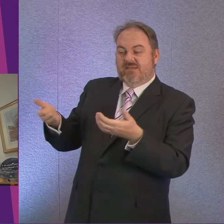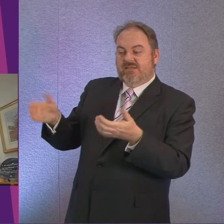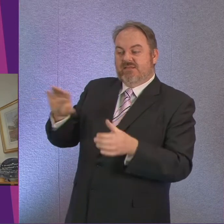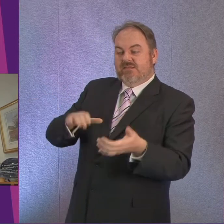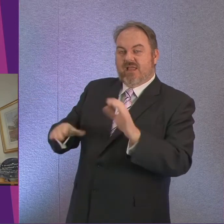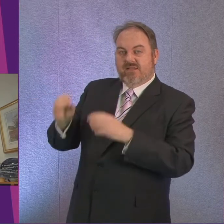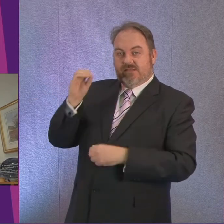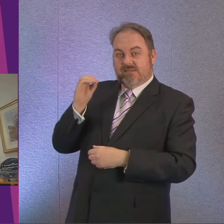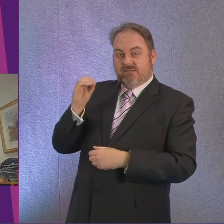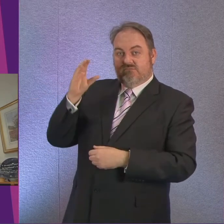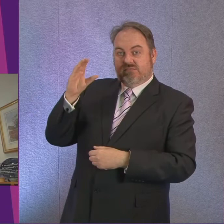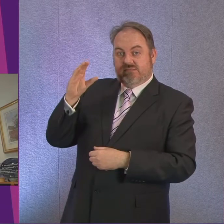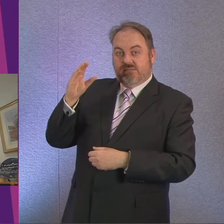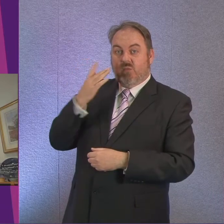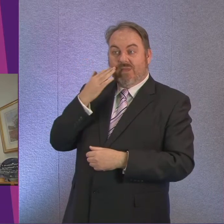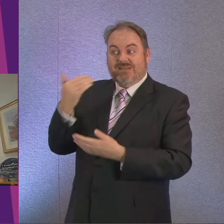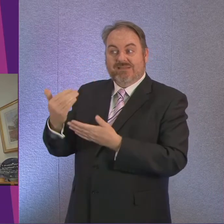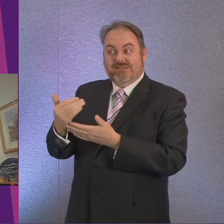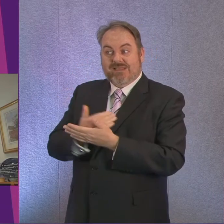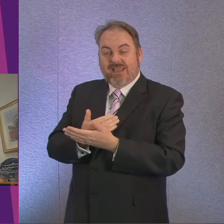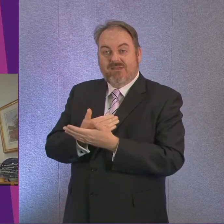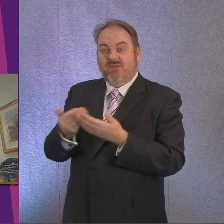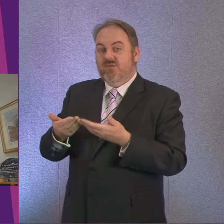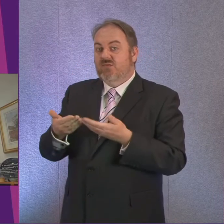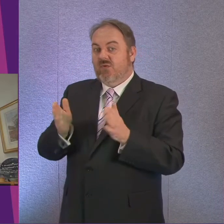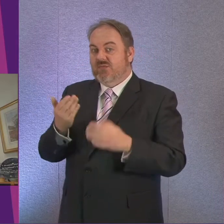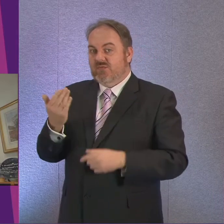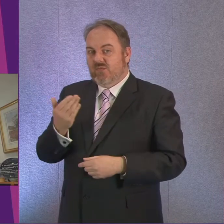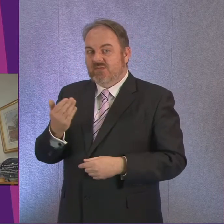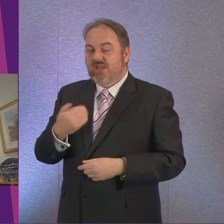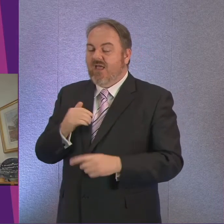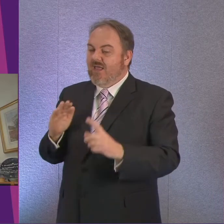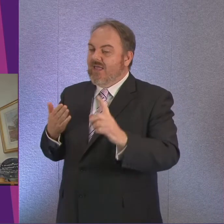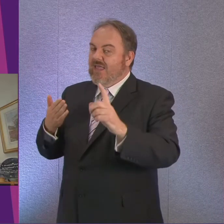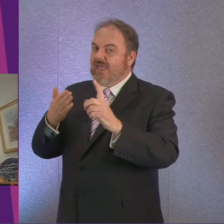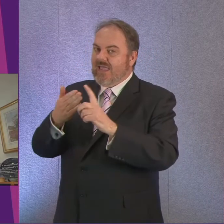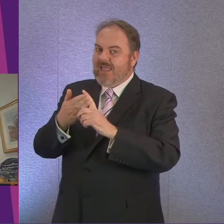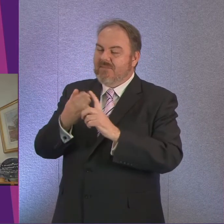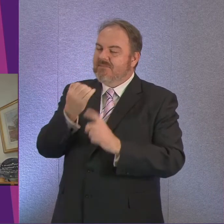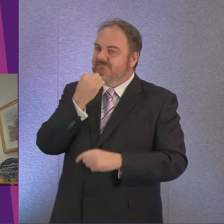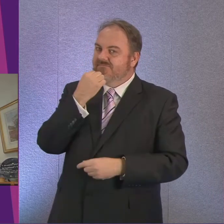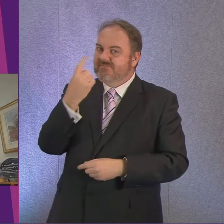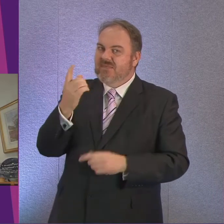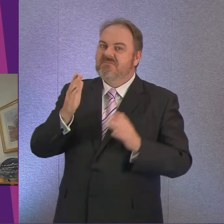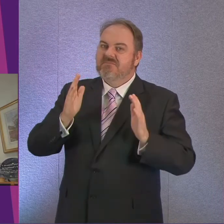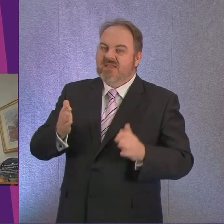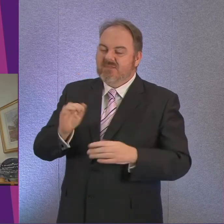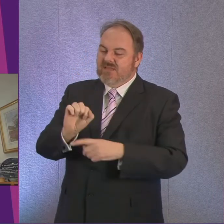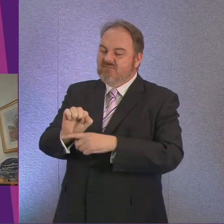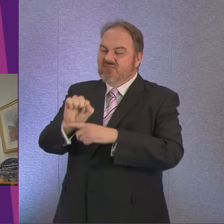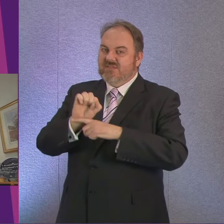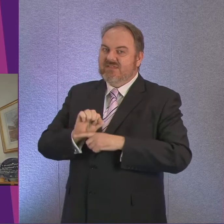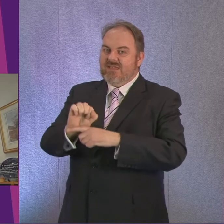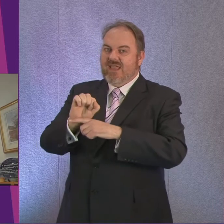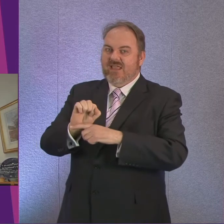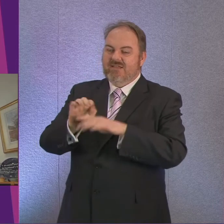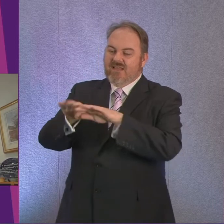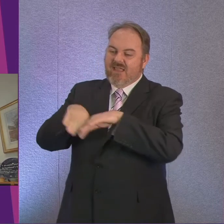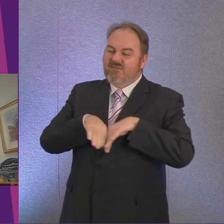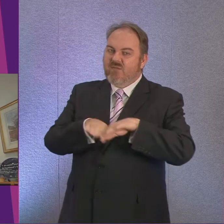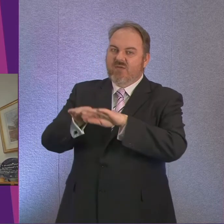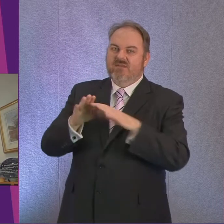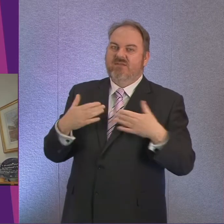action which is in the interests of preserving public health and public safety as we take those decisions.